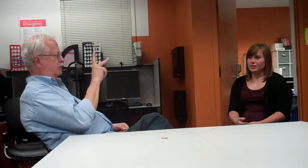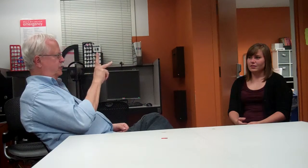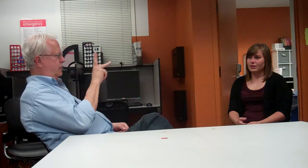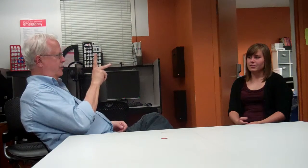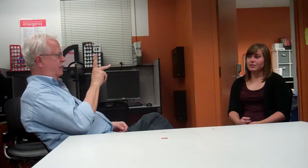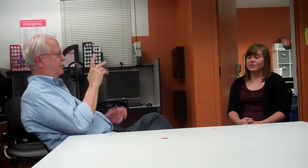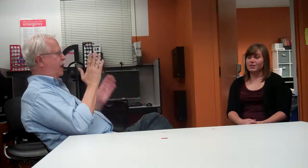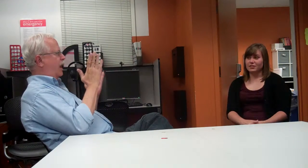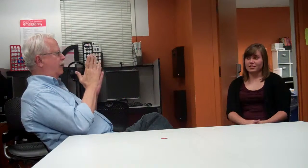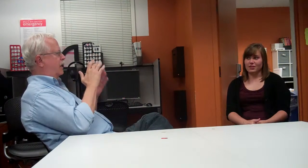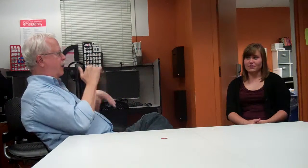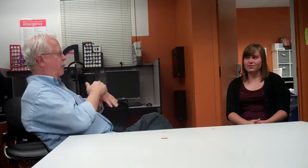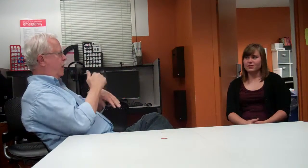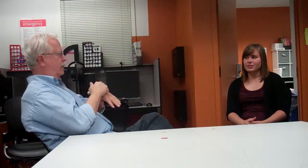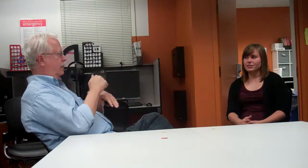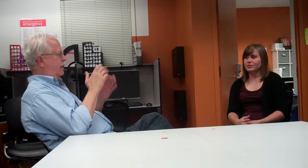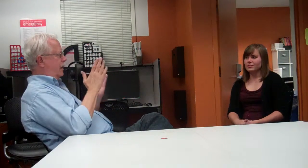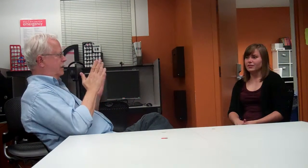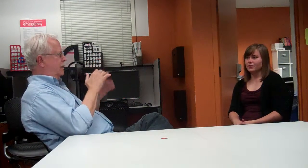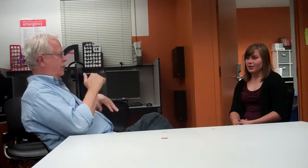I also live in Arkansas, in Little Rock.